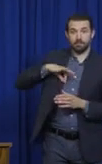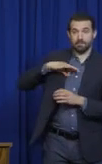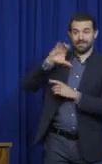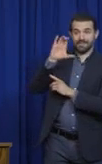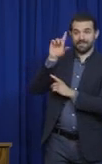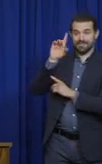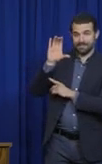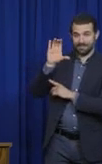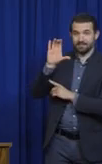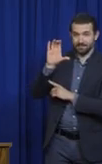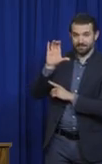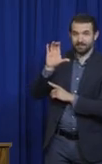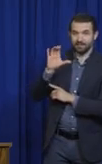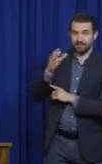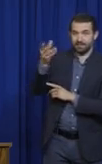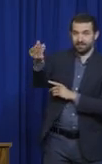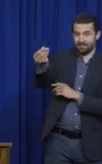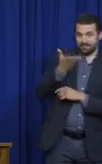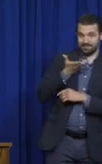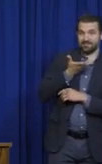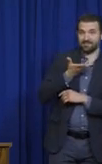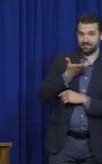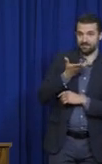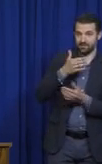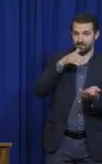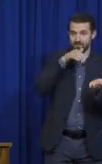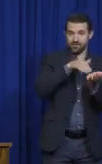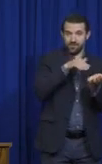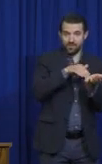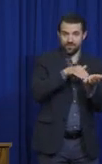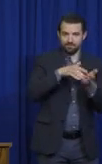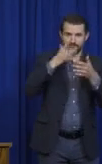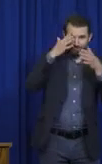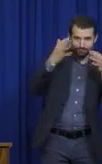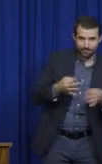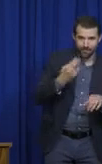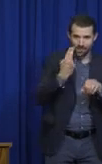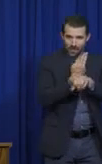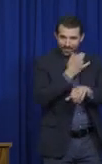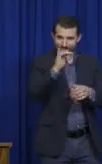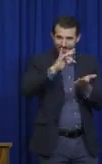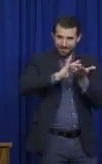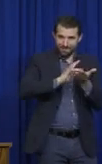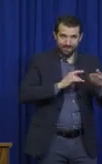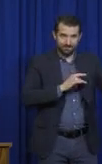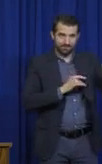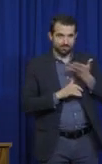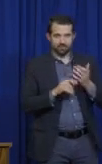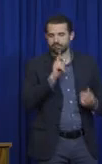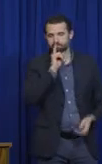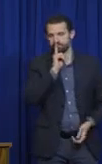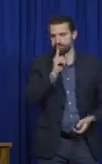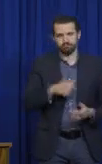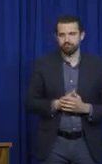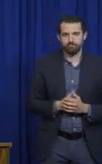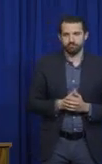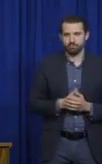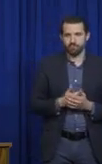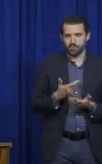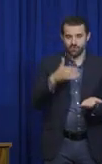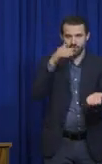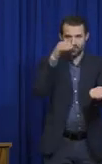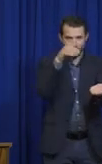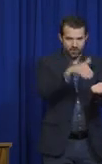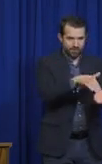provider decides to use any drug in any particular manner. That really is a decision that is between the physician and his or